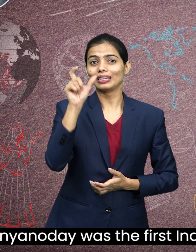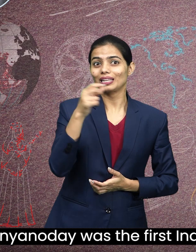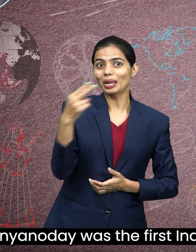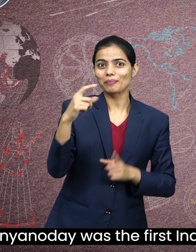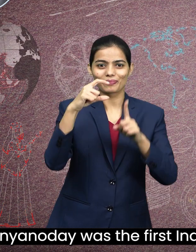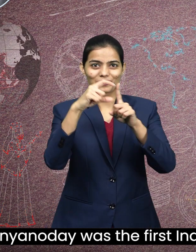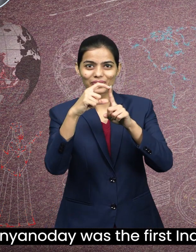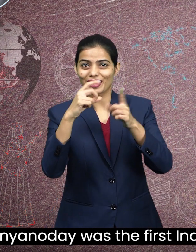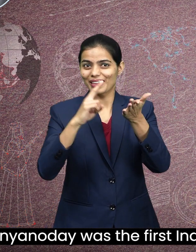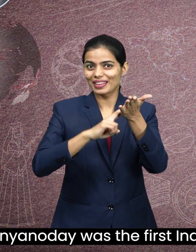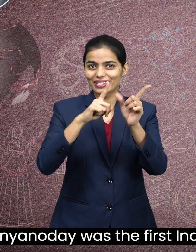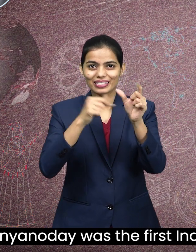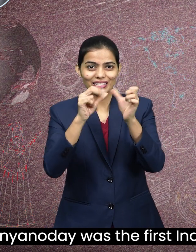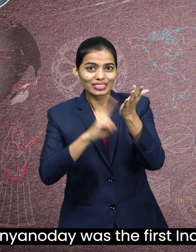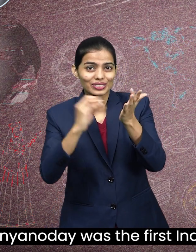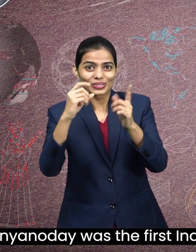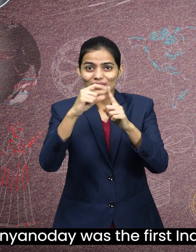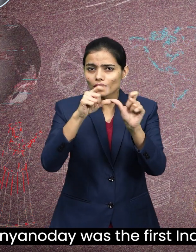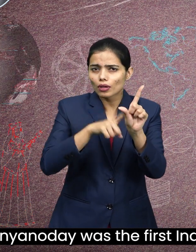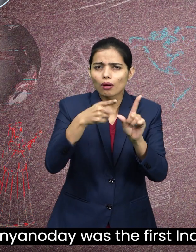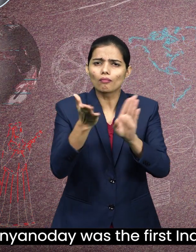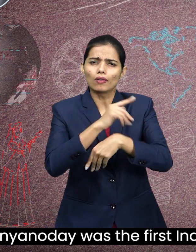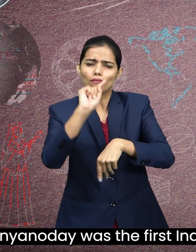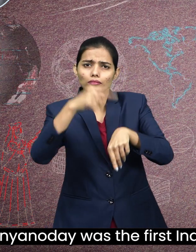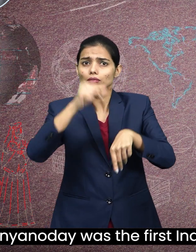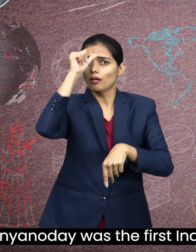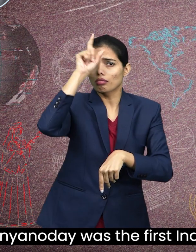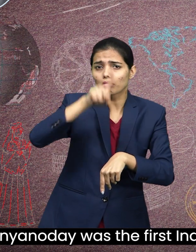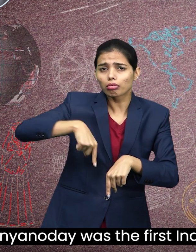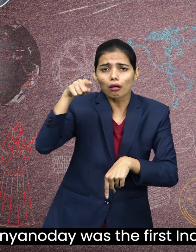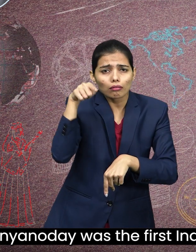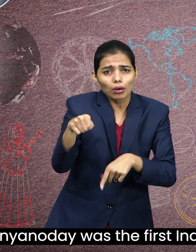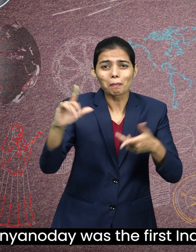The Nyodai was the first Indian newspaper to print an illustration.